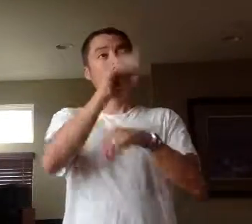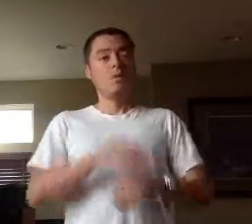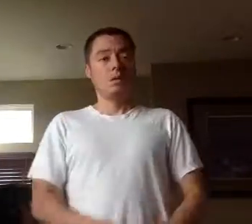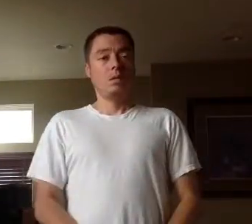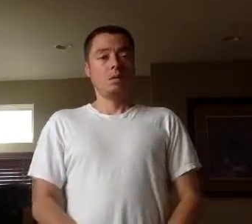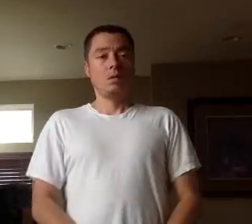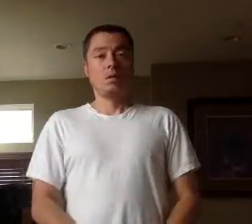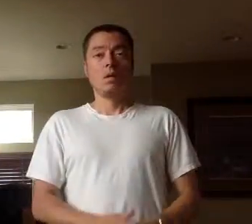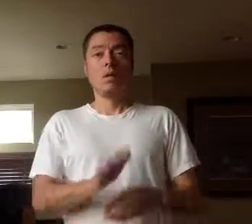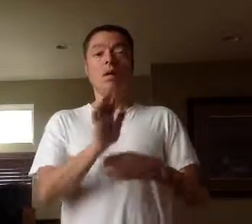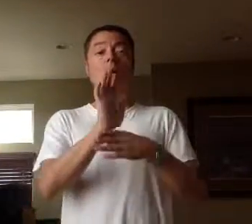Movie.